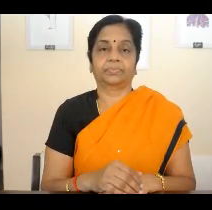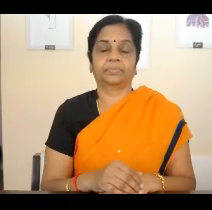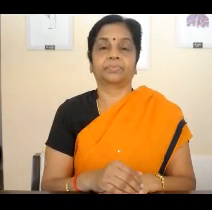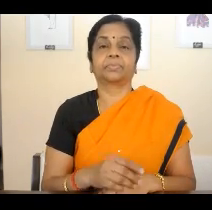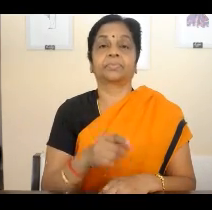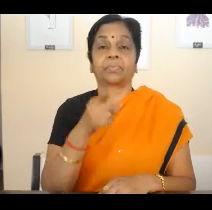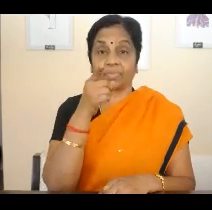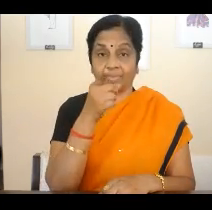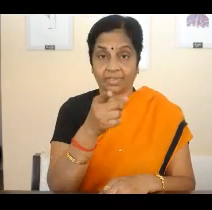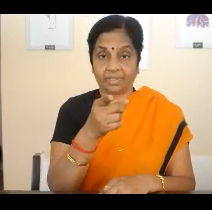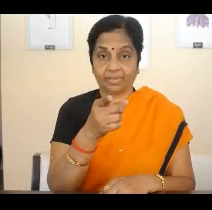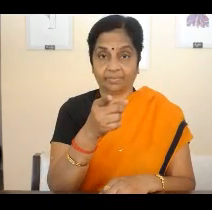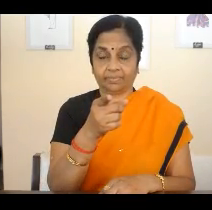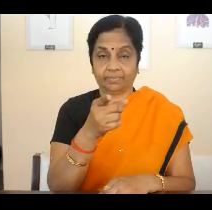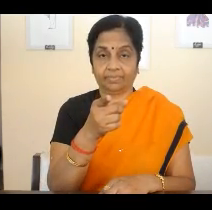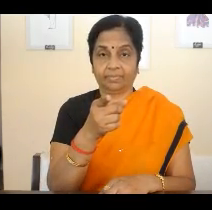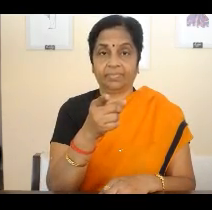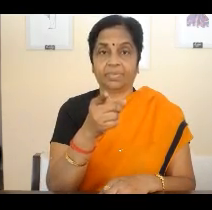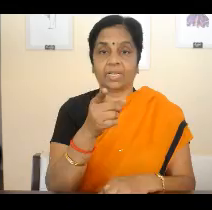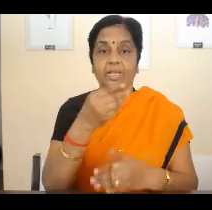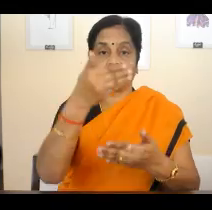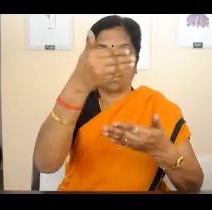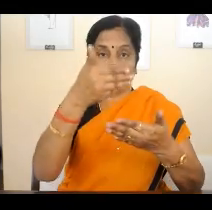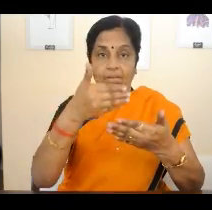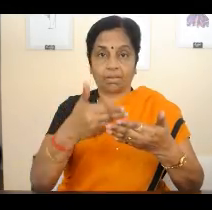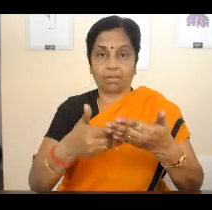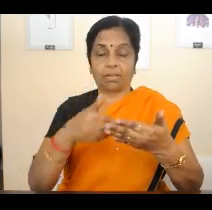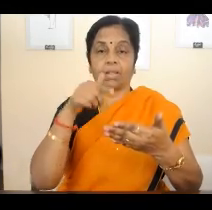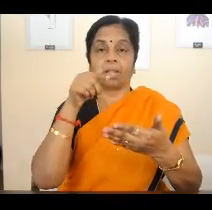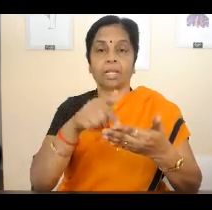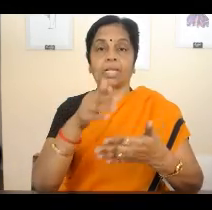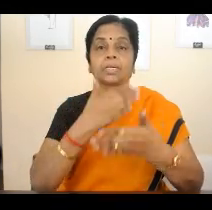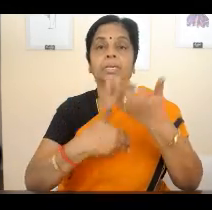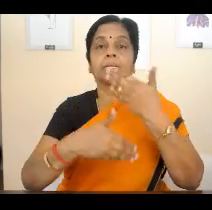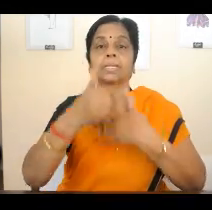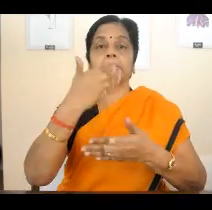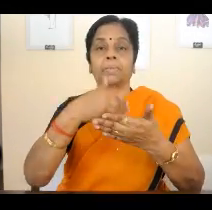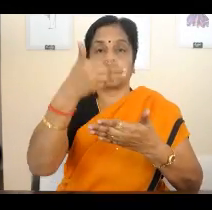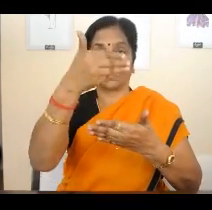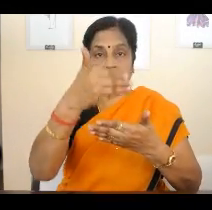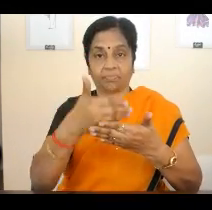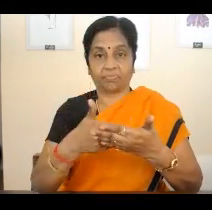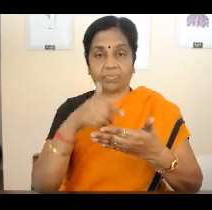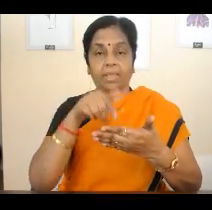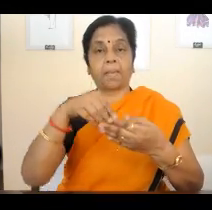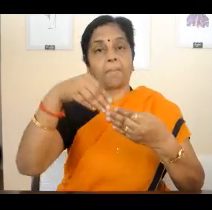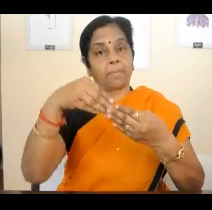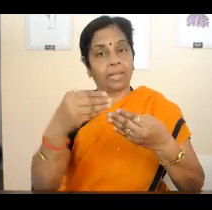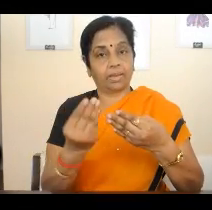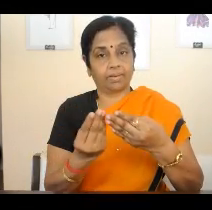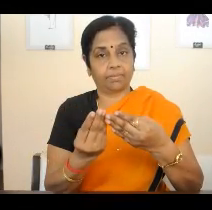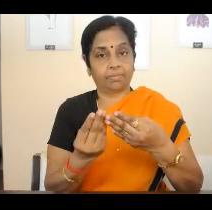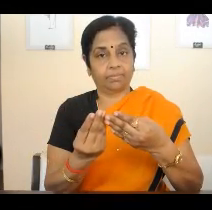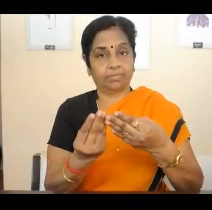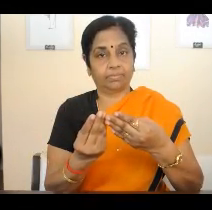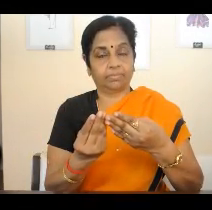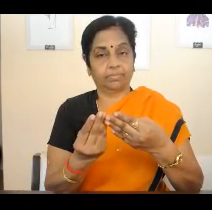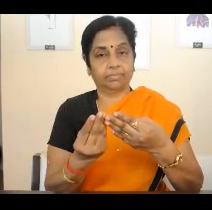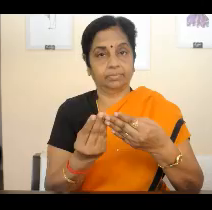There is a list of disabilities in the bill. The